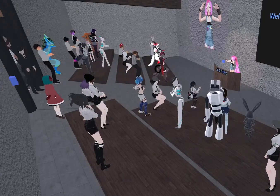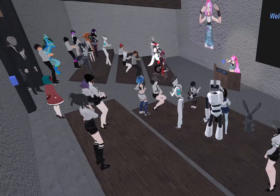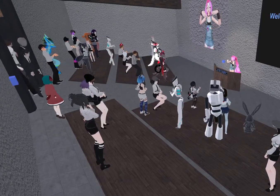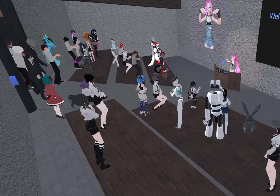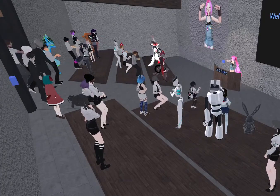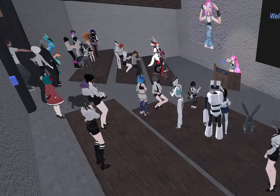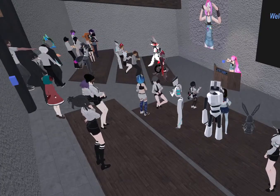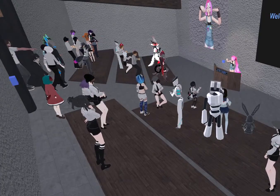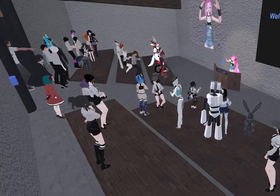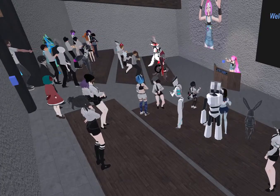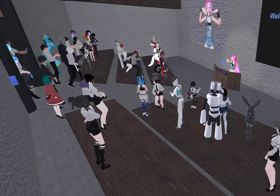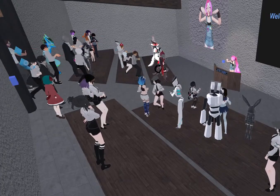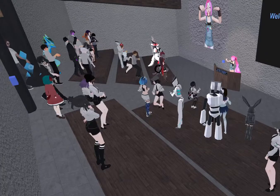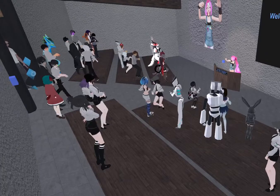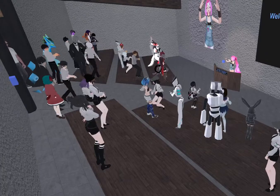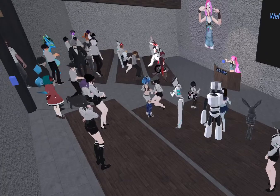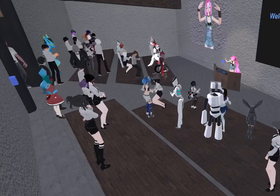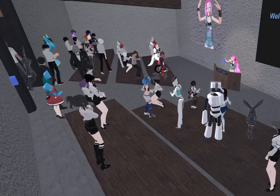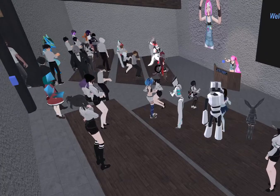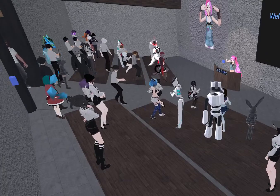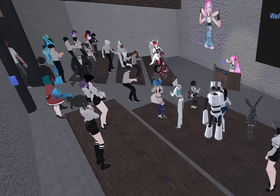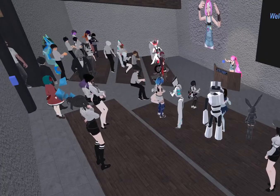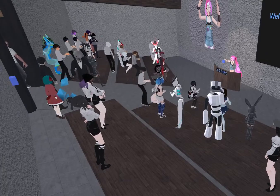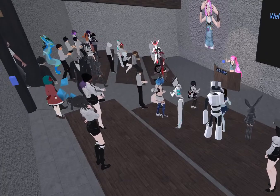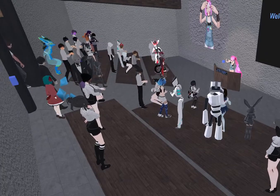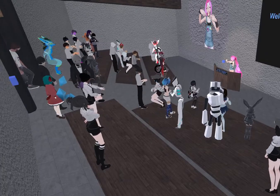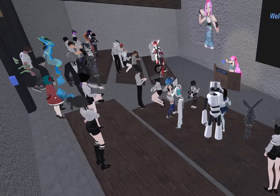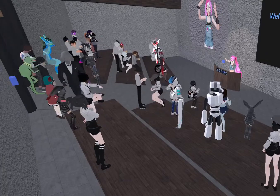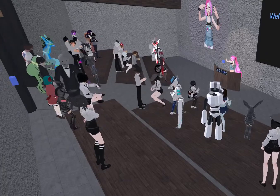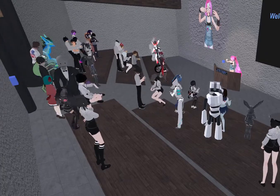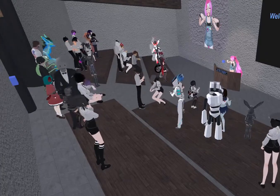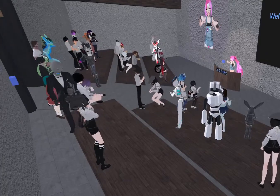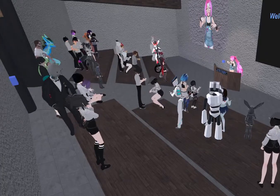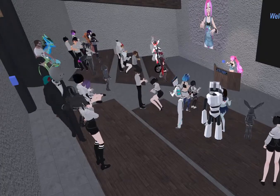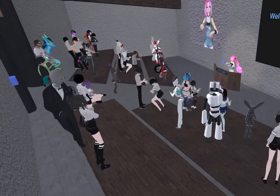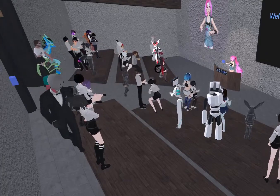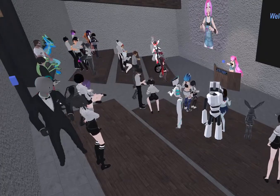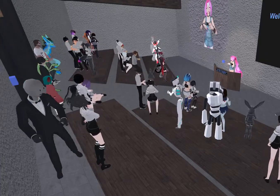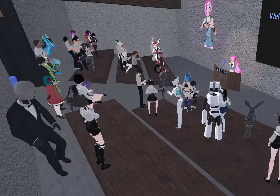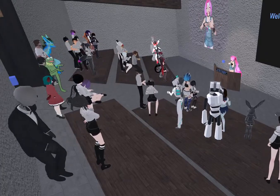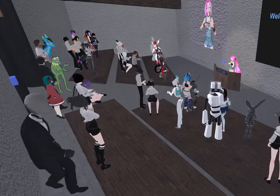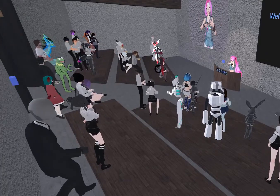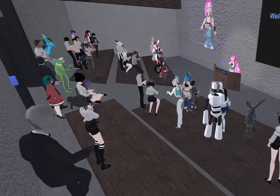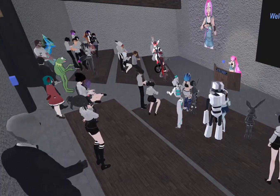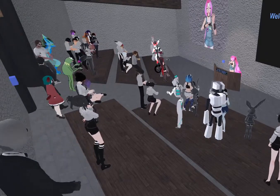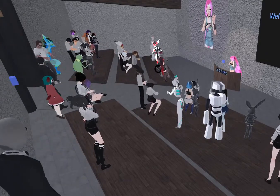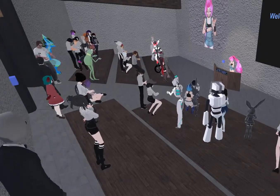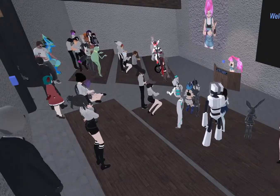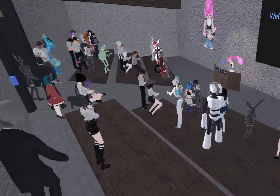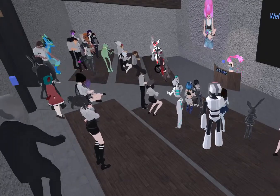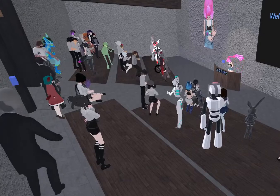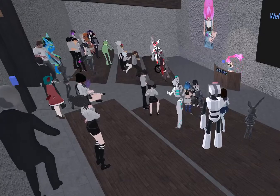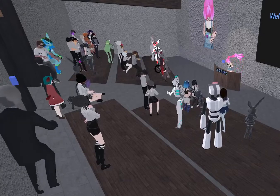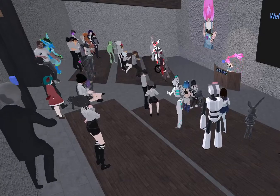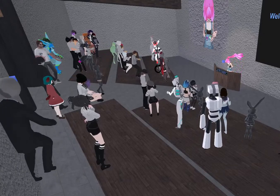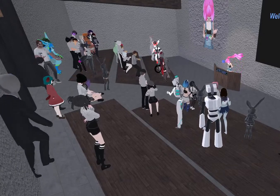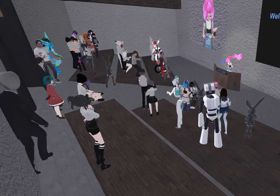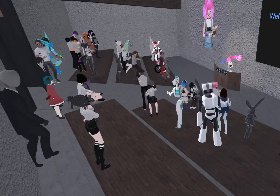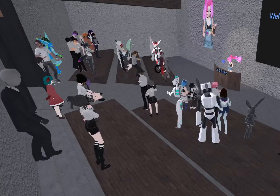Friends, let's start making our way inside, please. Can we hear the Guppy song?